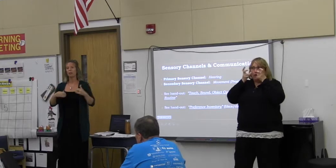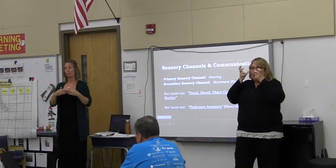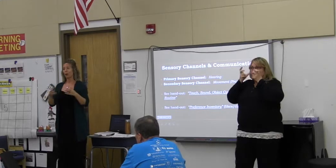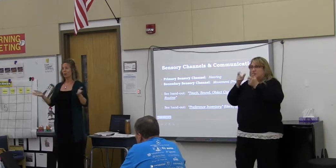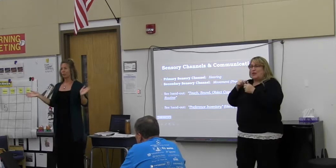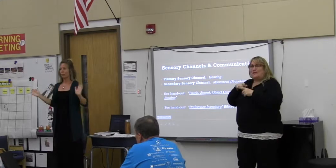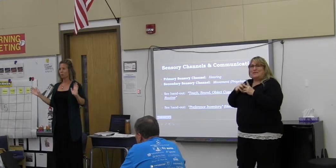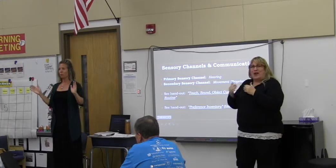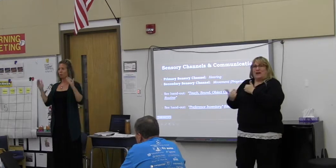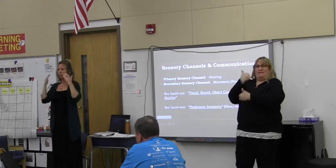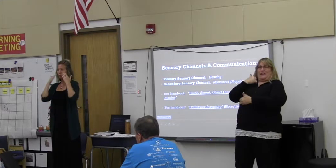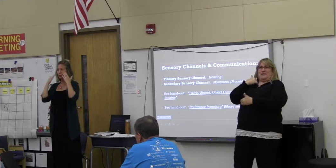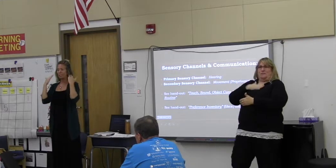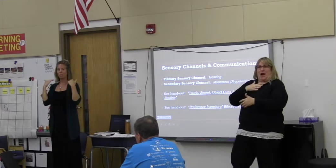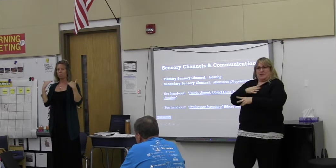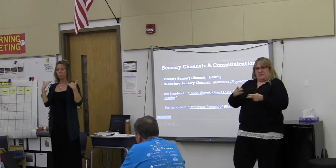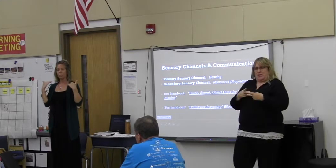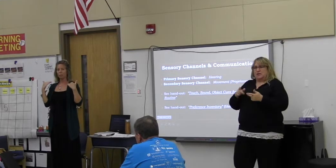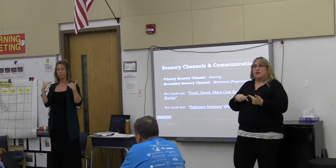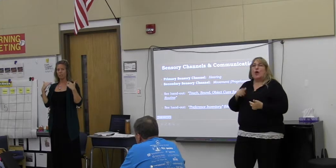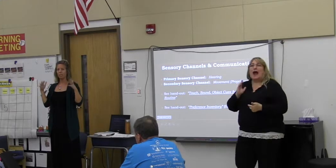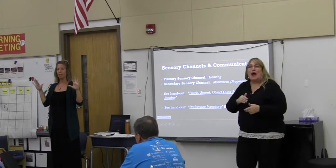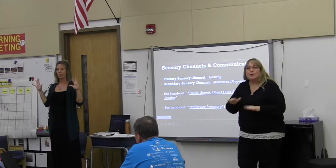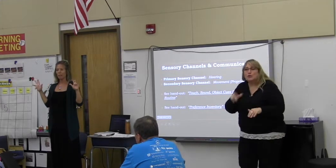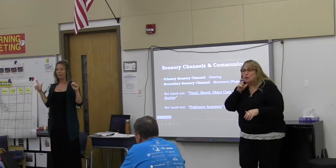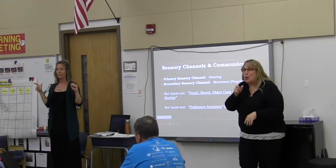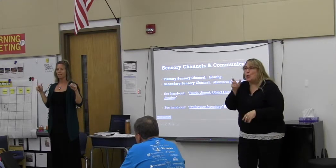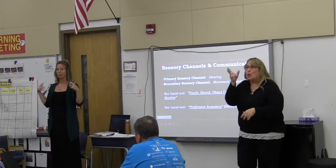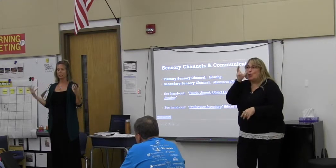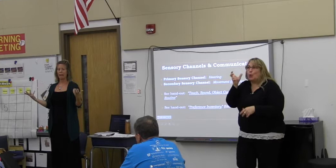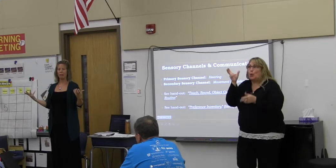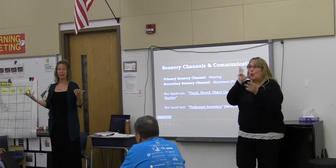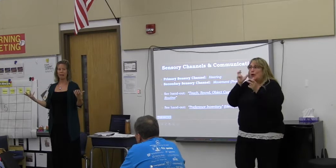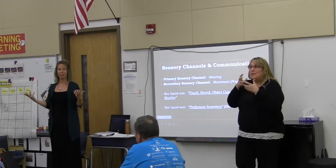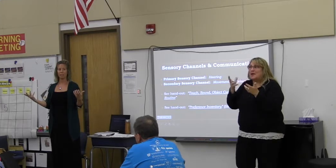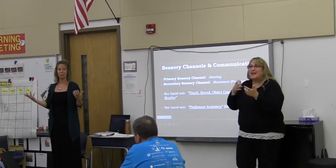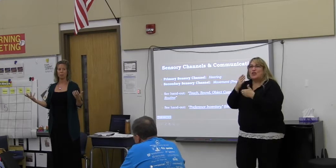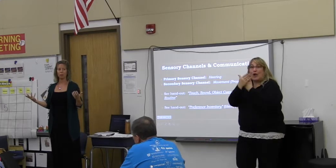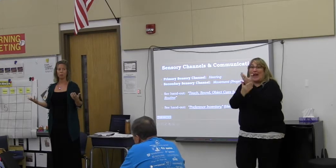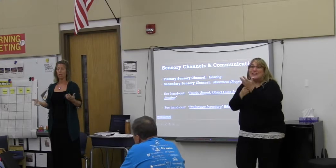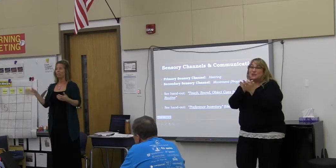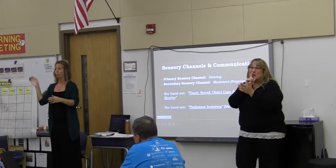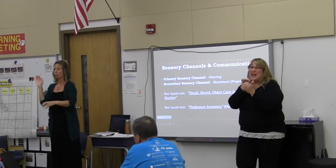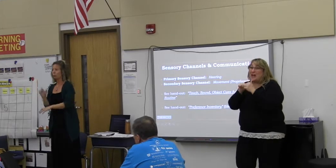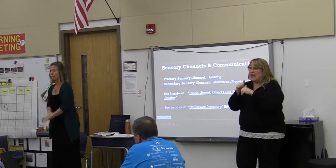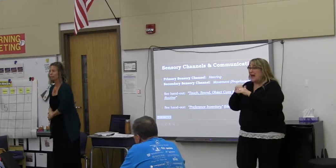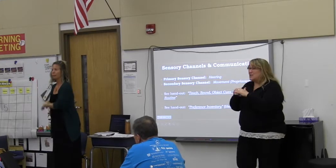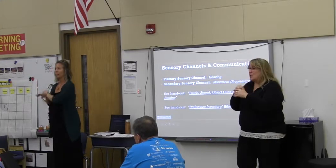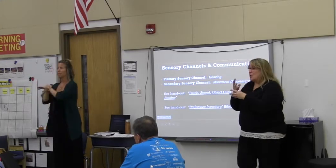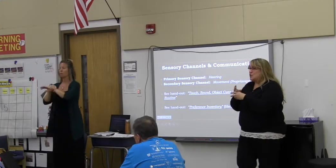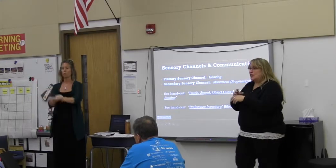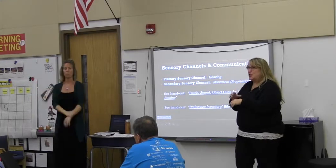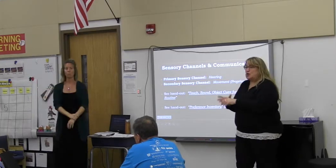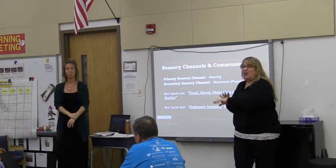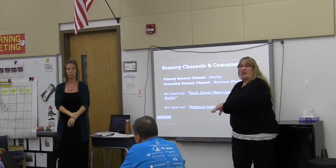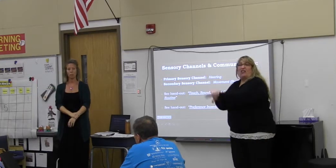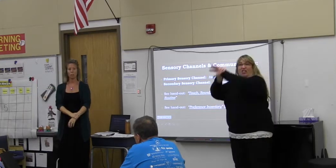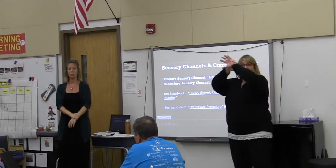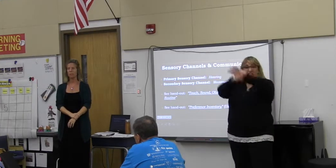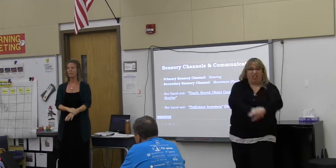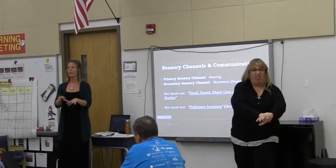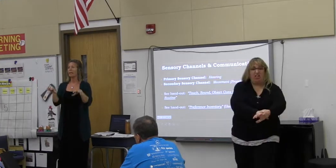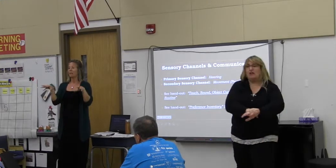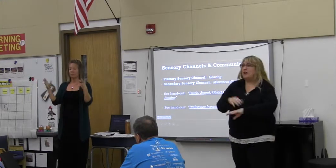that. For our little ones who don't see and don't hear as much, their hands are really how they access the world. So when you take their hand and force them to